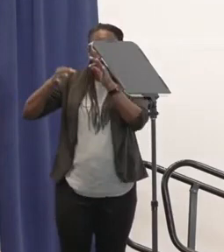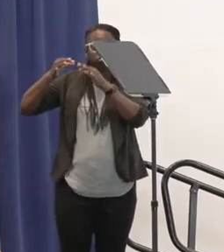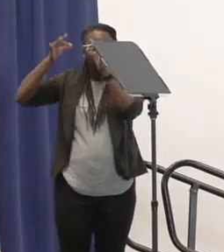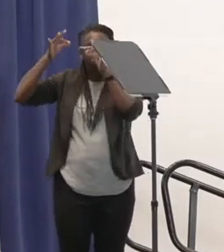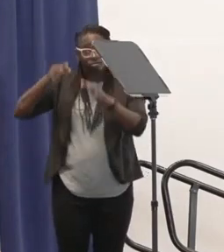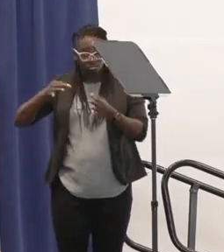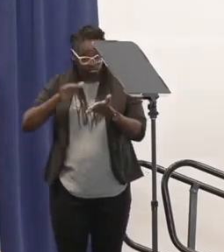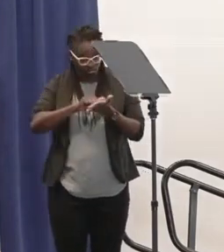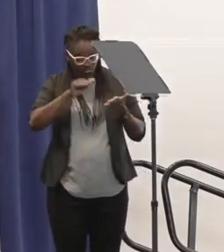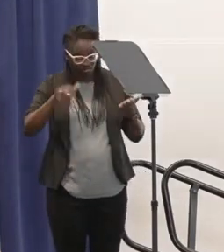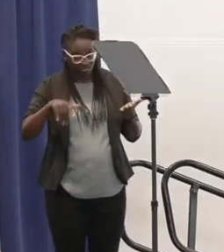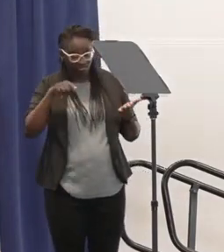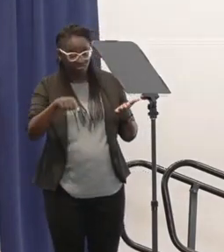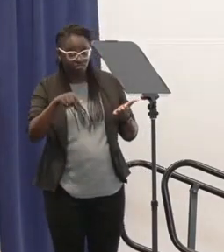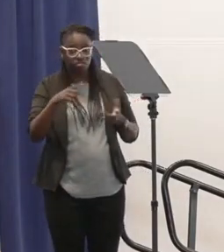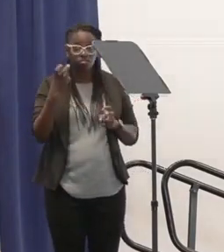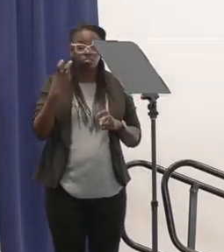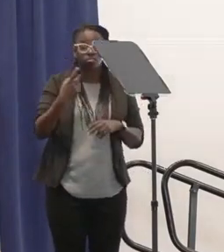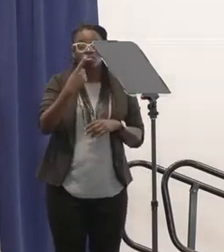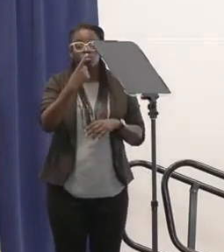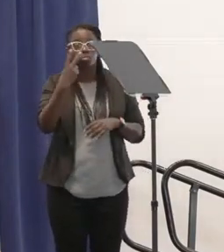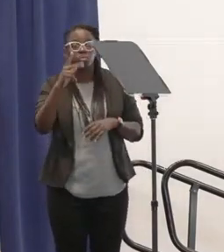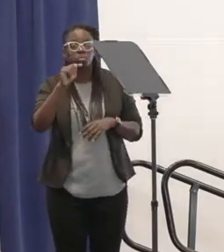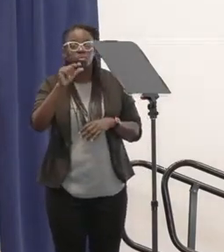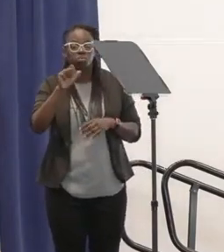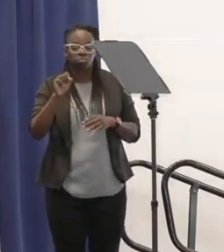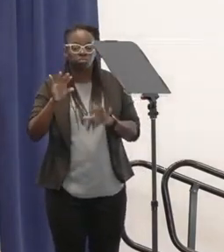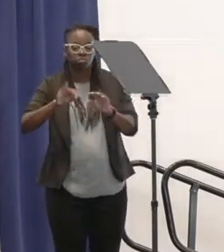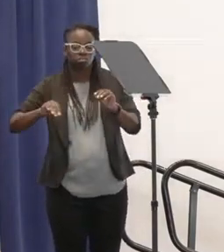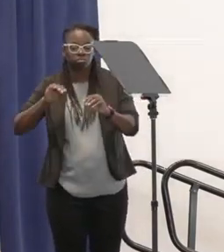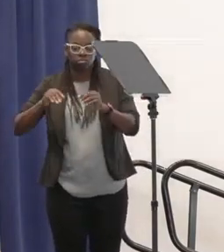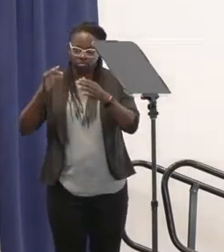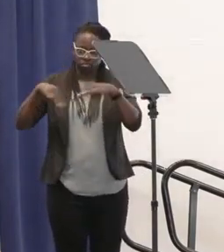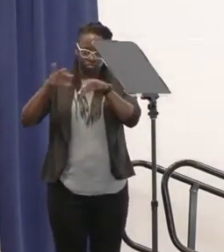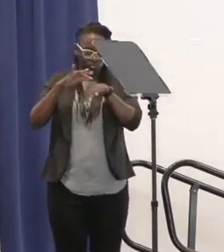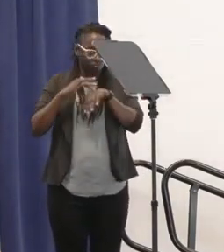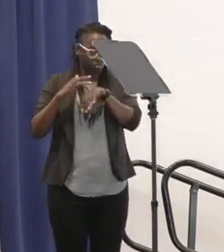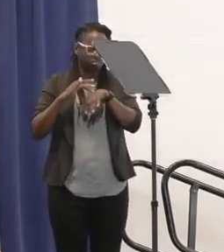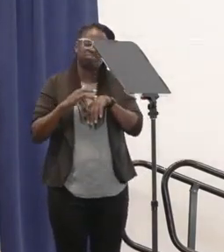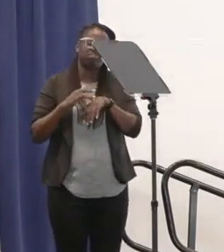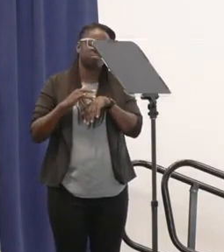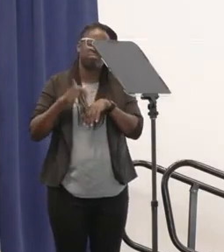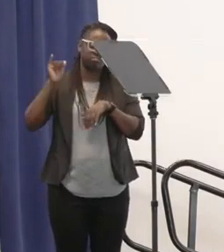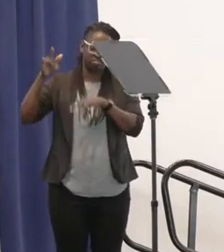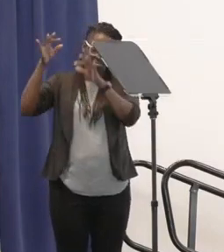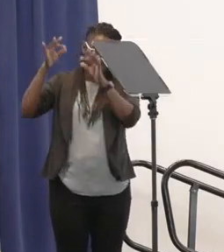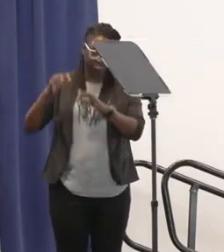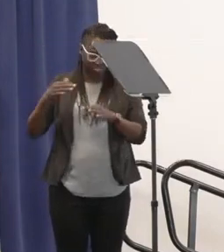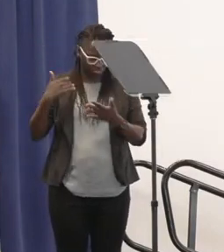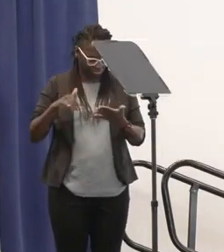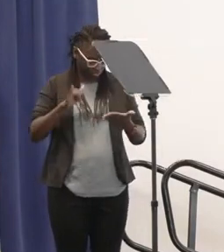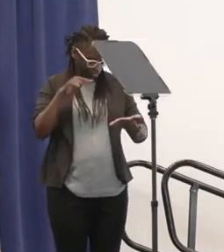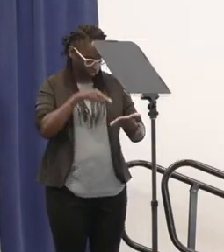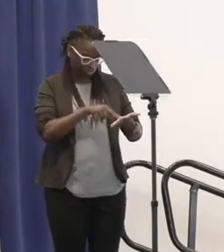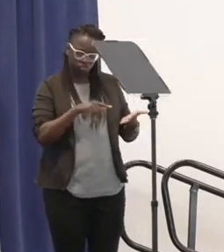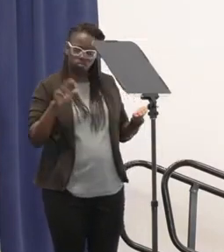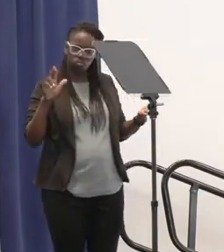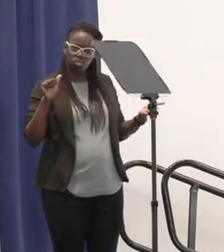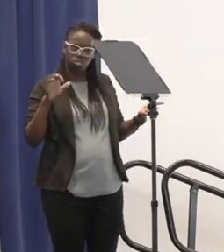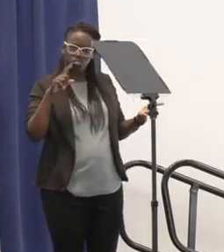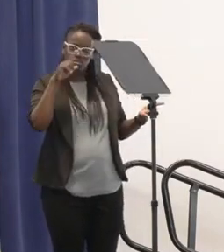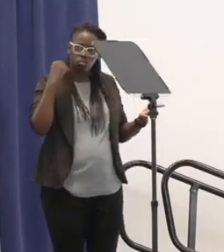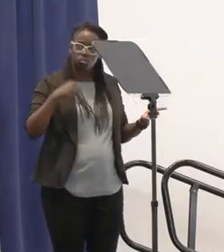toolbox. The decision was about race-based preferences and higher education missions, and that's